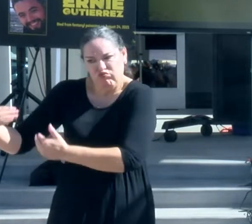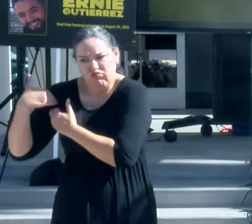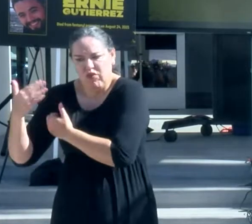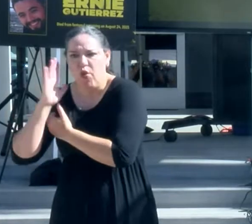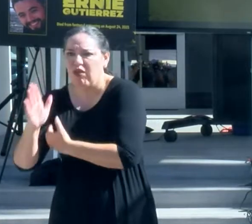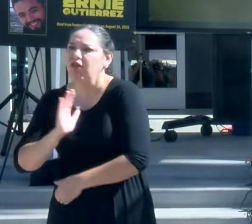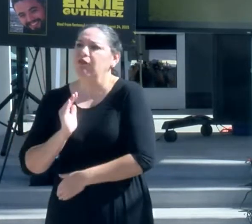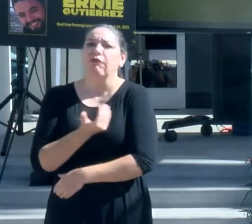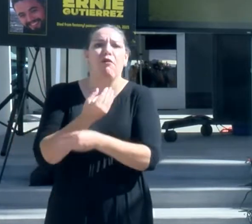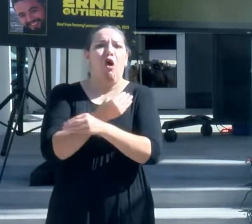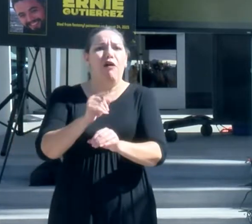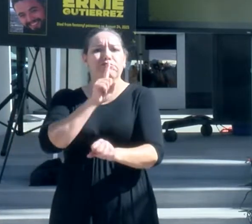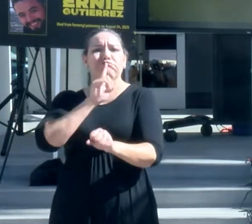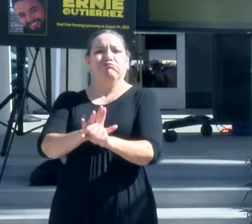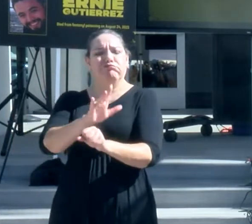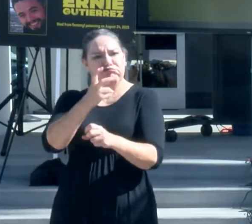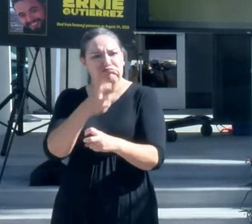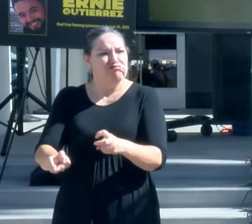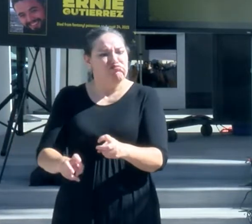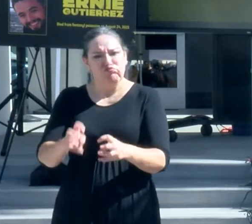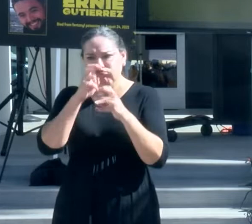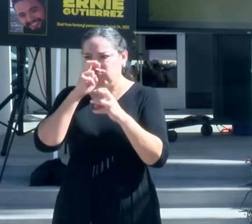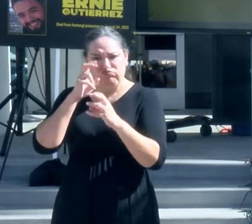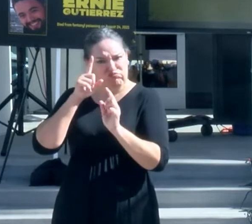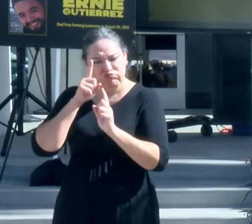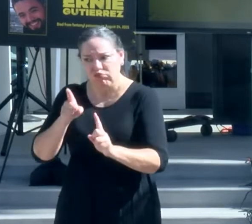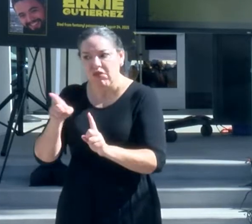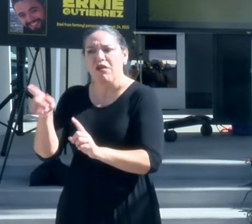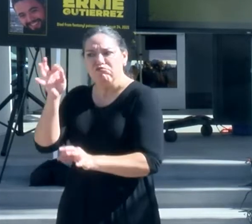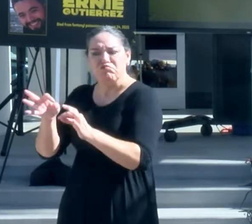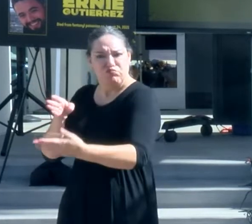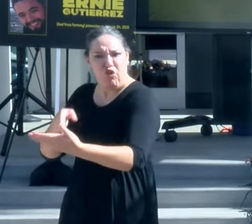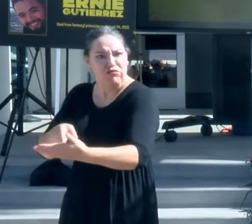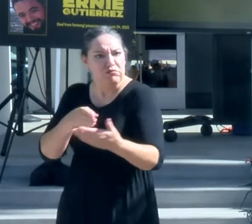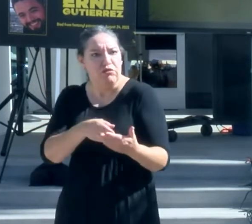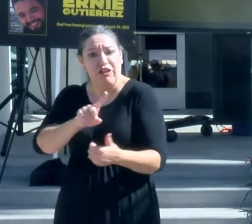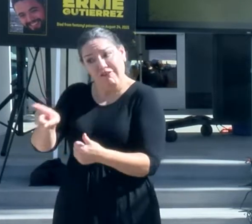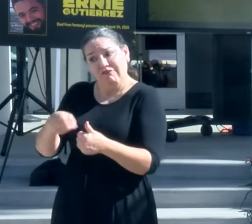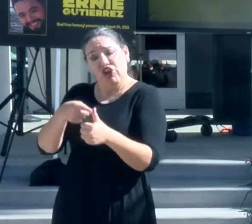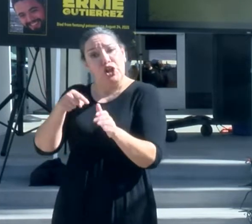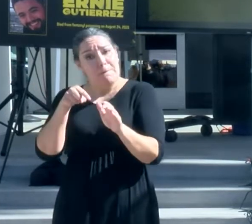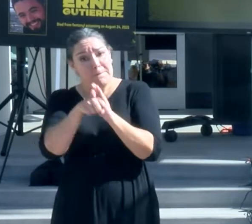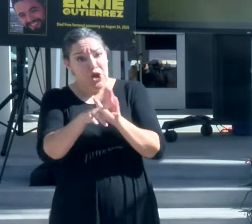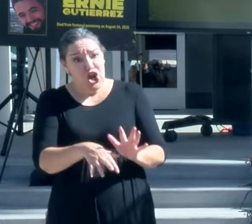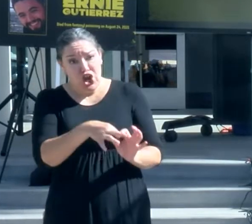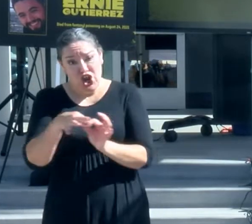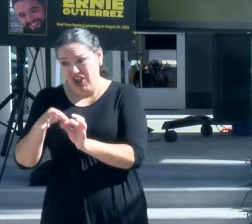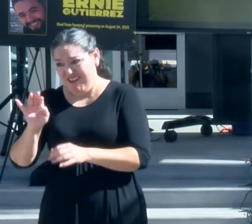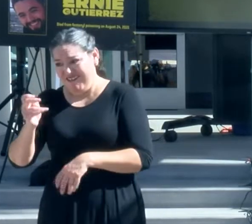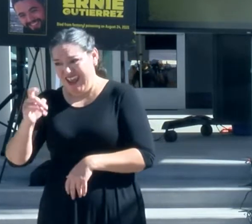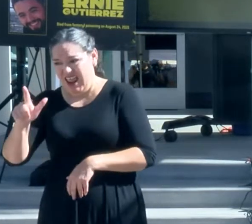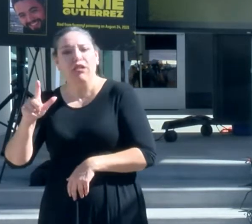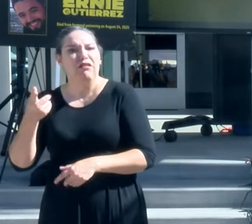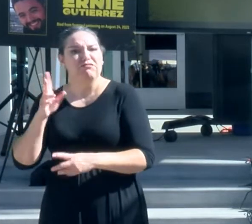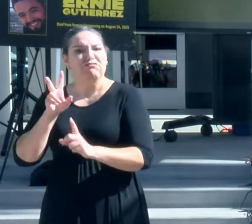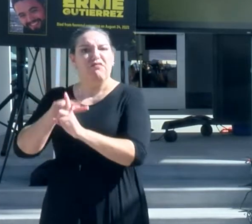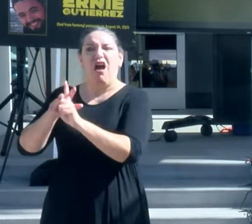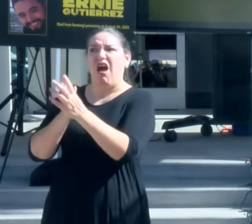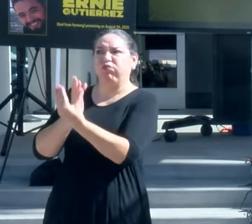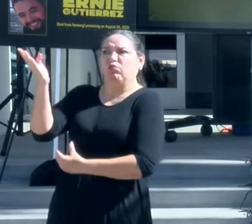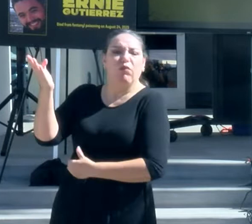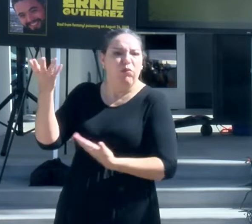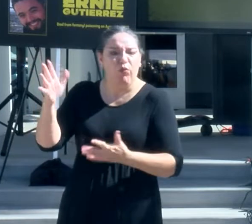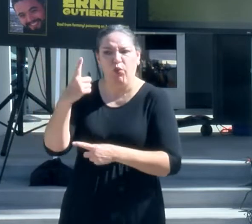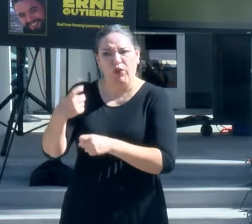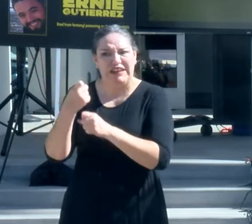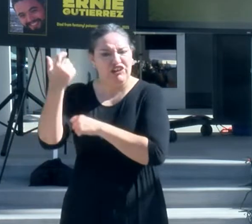stance and prosecuting fentanyl dealers. We filed our first fentanyl murder case more than a year and a half ago in February of